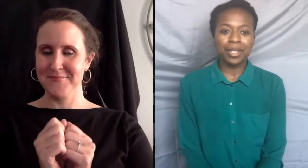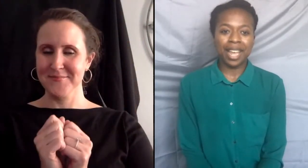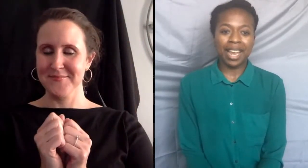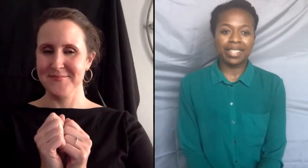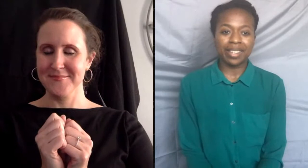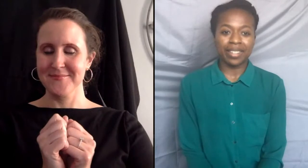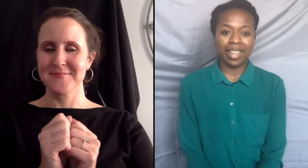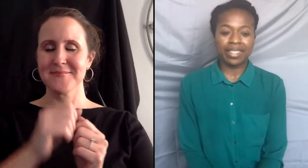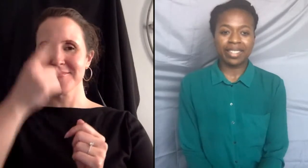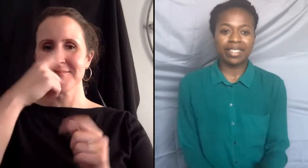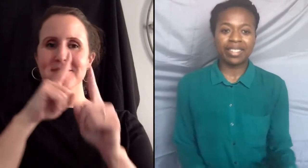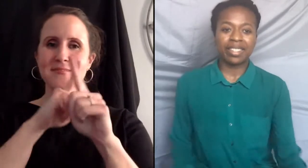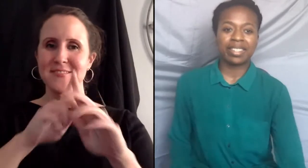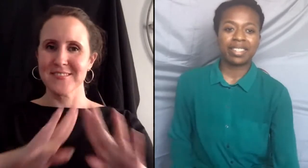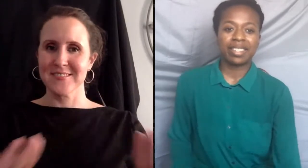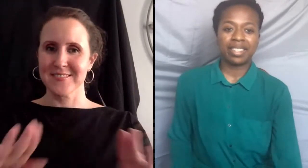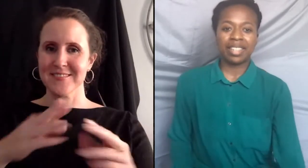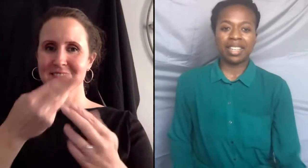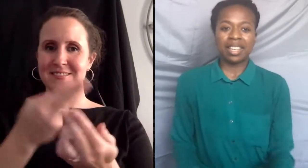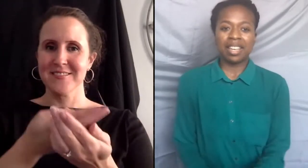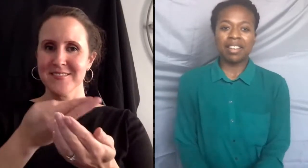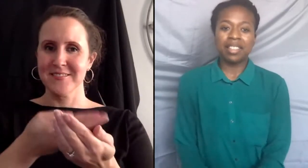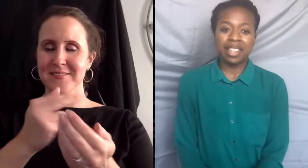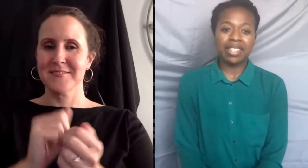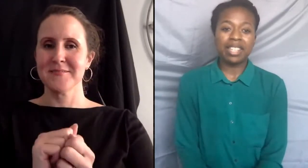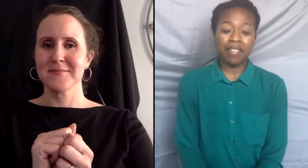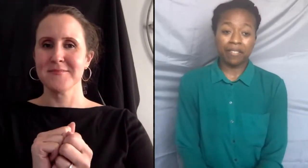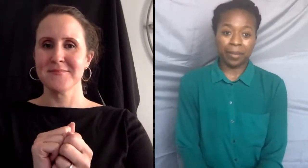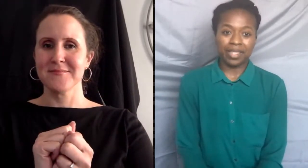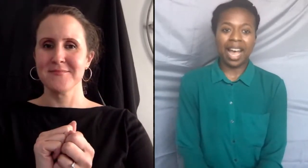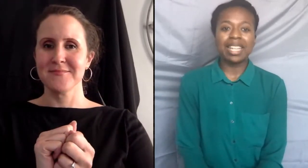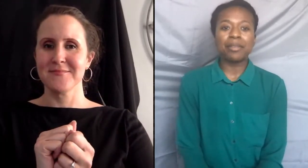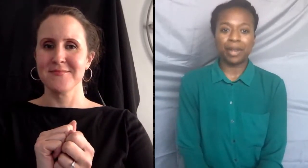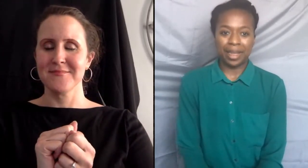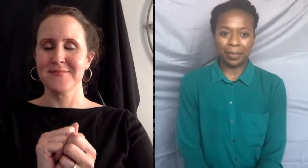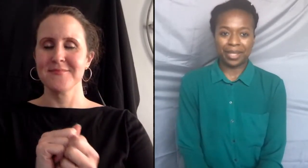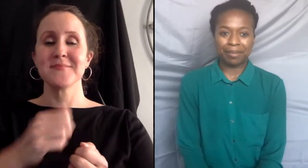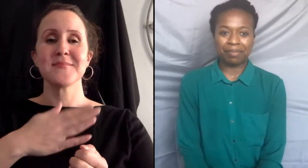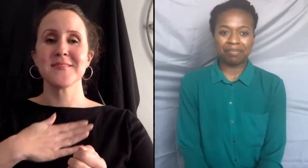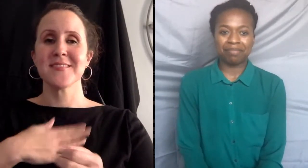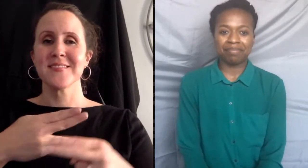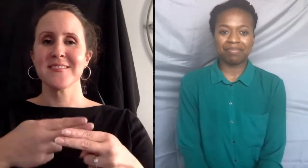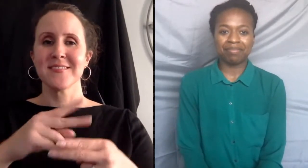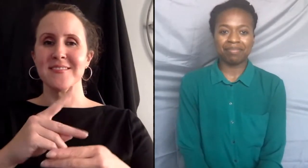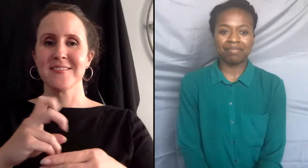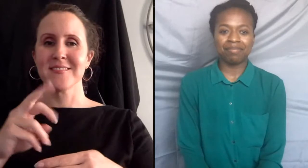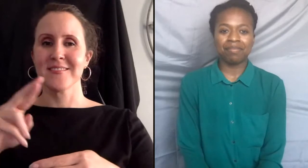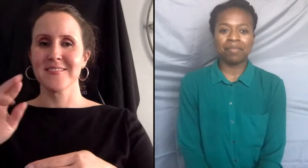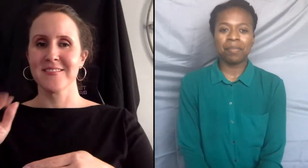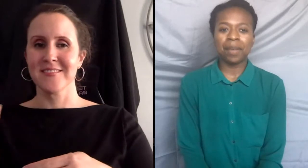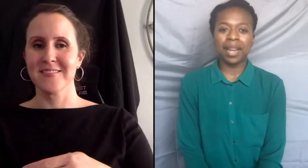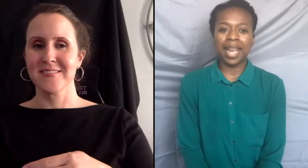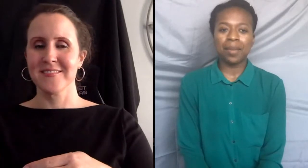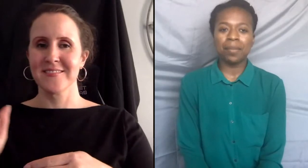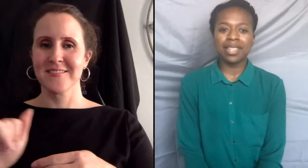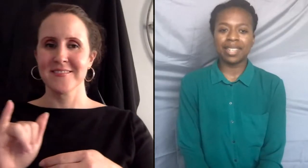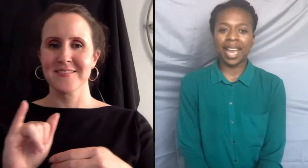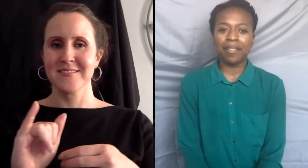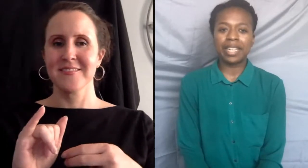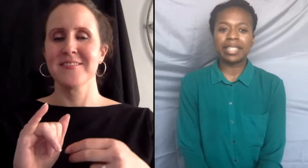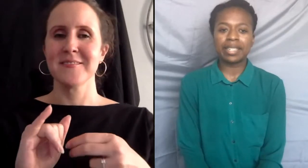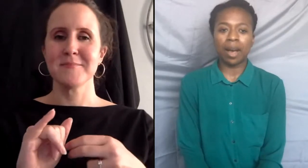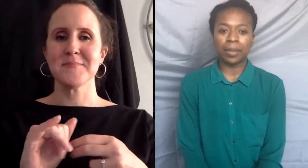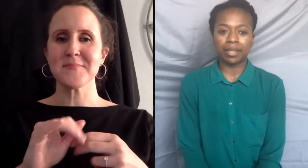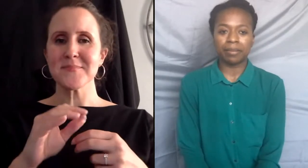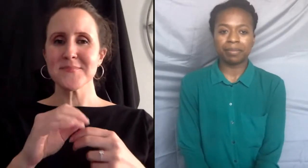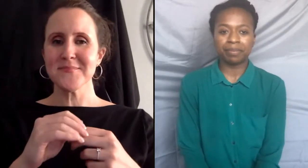Welcome to the ASL class. This is from Silent Rhythms. My name is